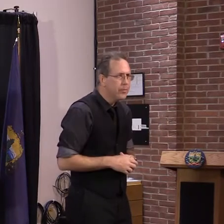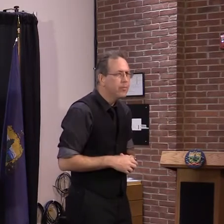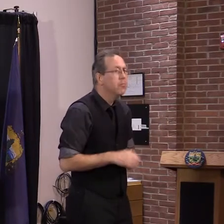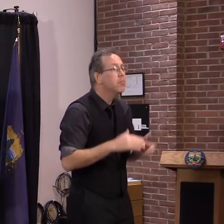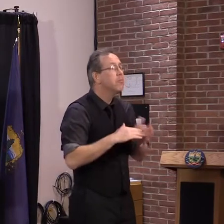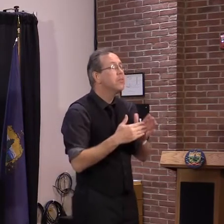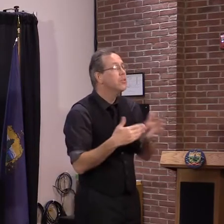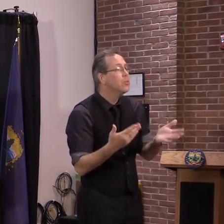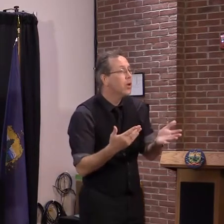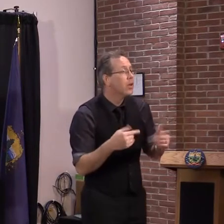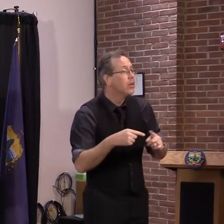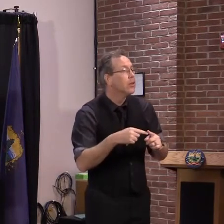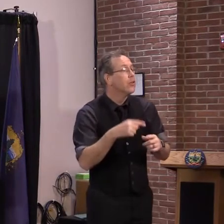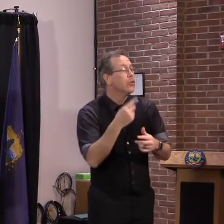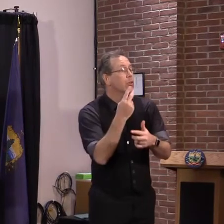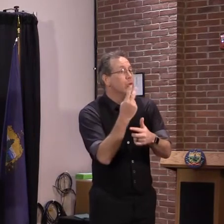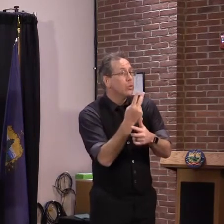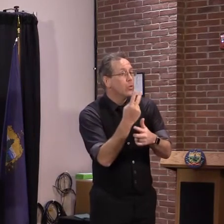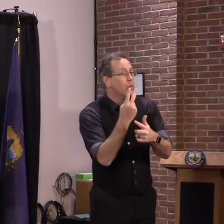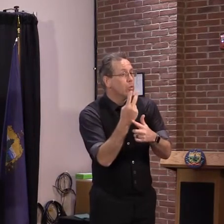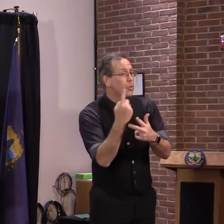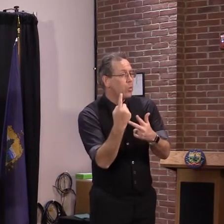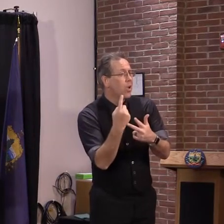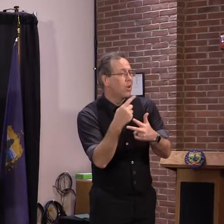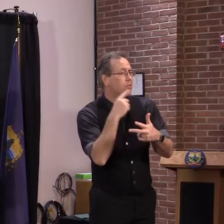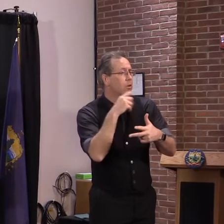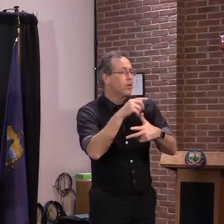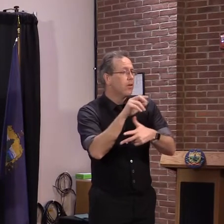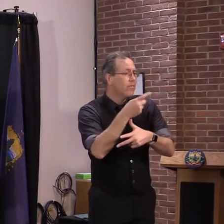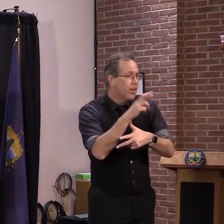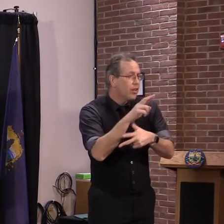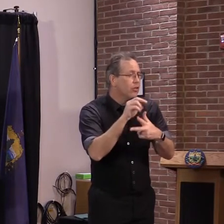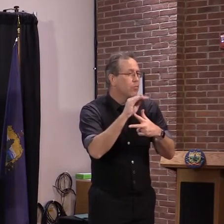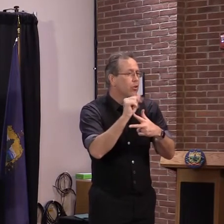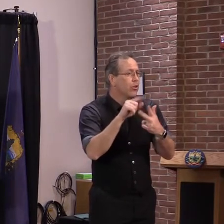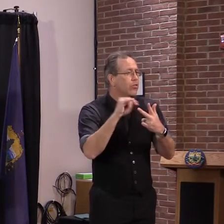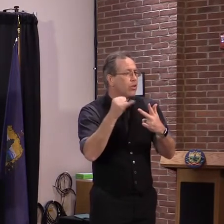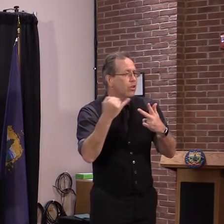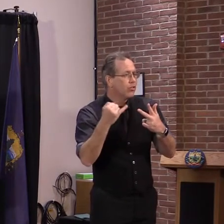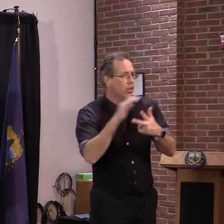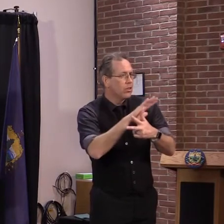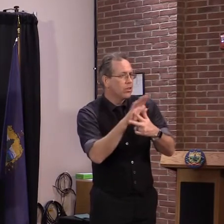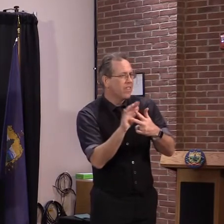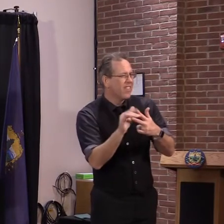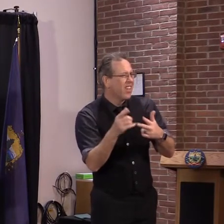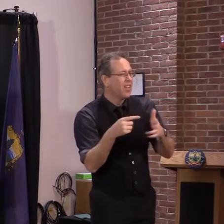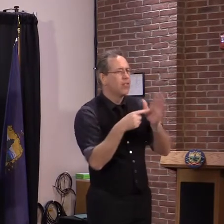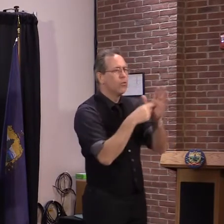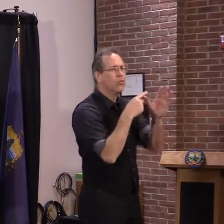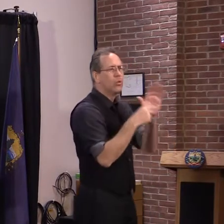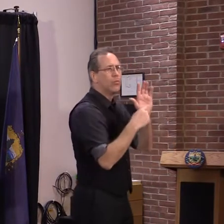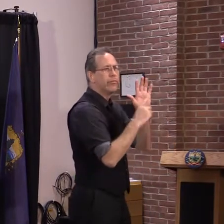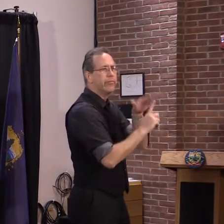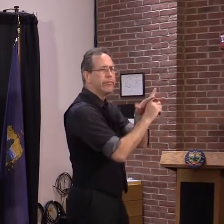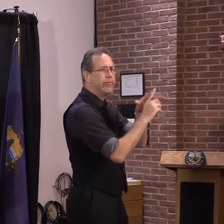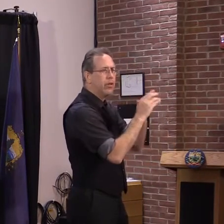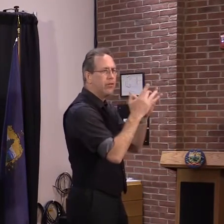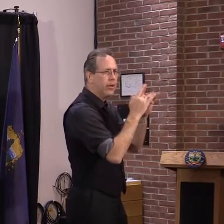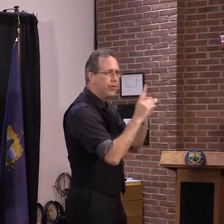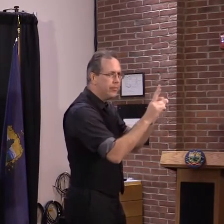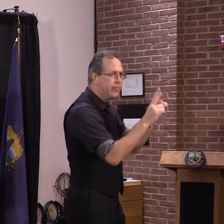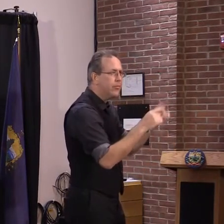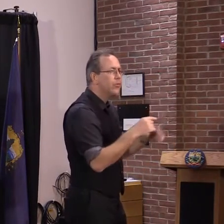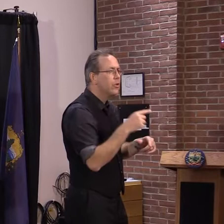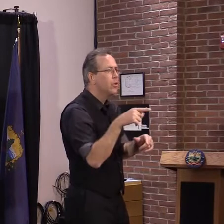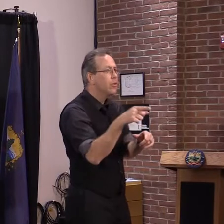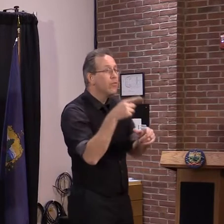has received all recommended COVID-19 vaccines, including any booster doses when eligible. And you